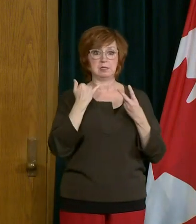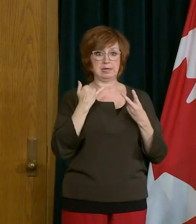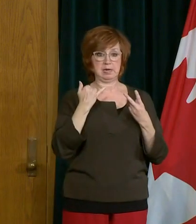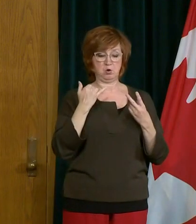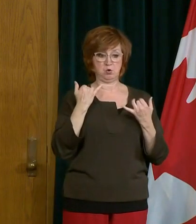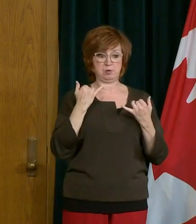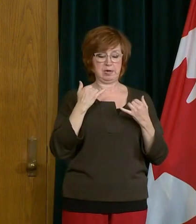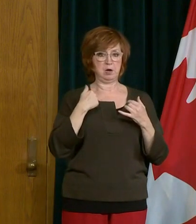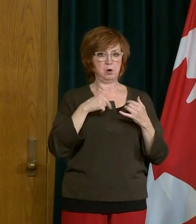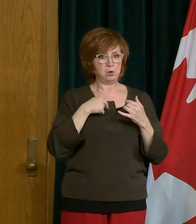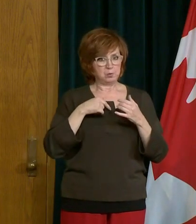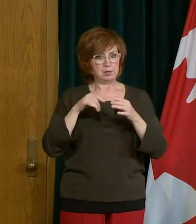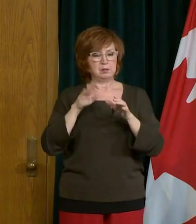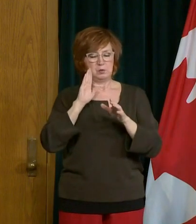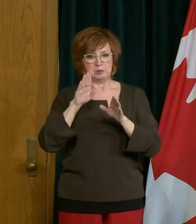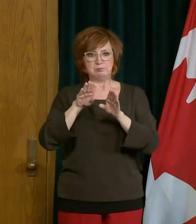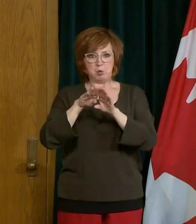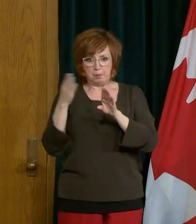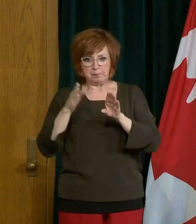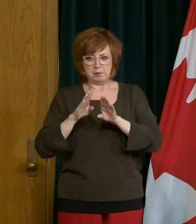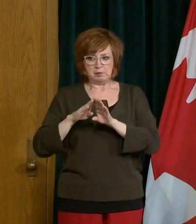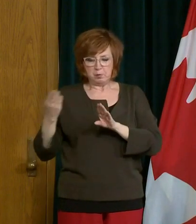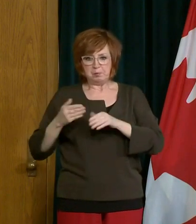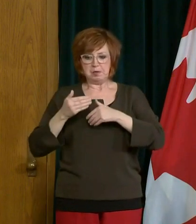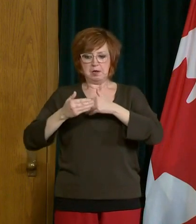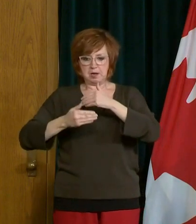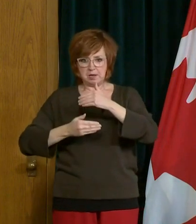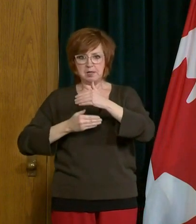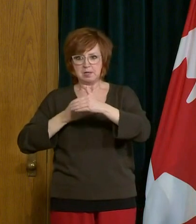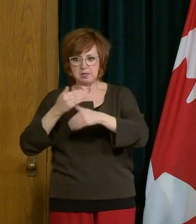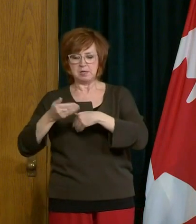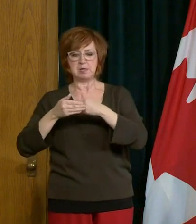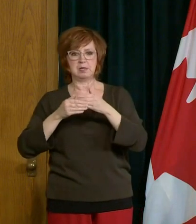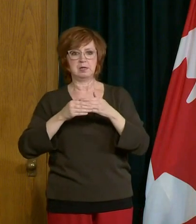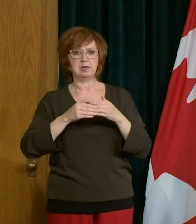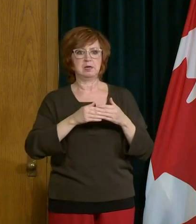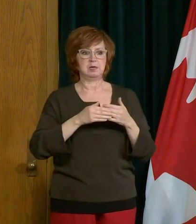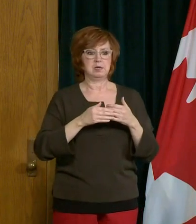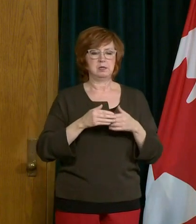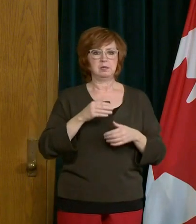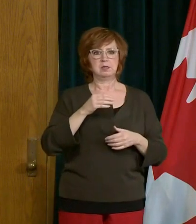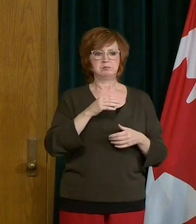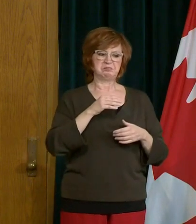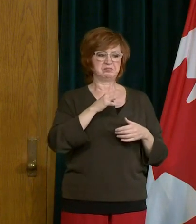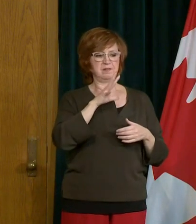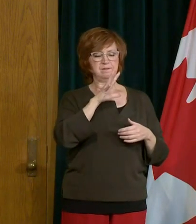of reopening our province. We have had 500,000 people, roughly, that have been